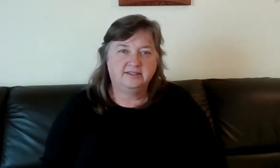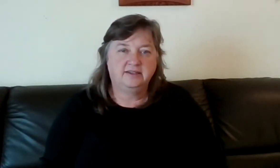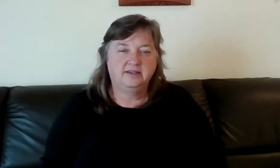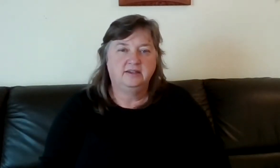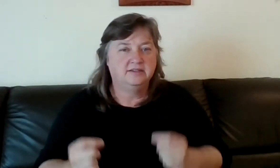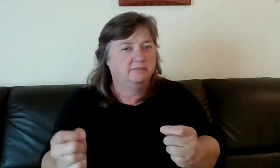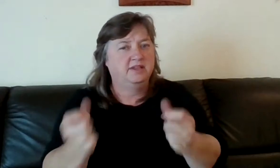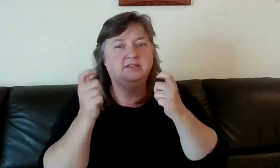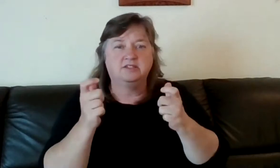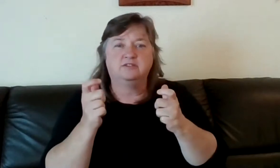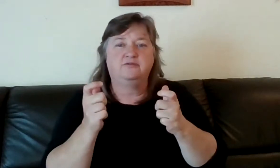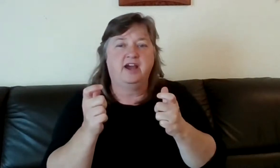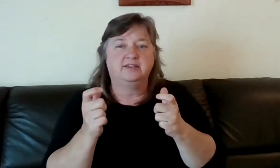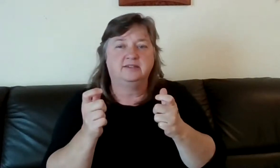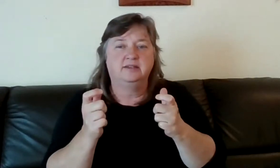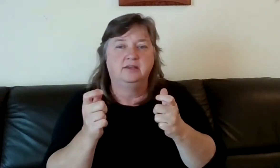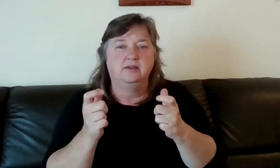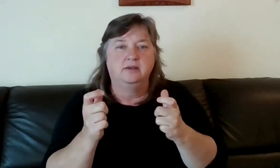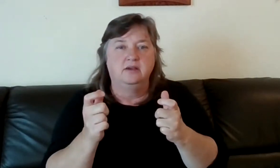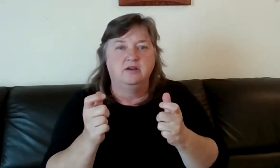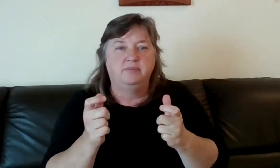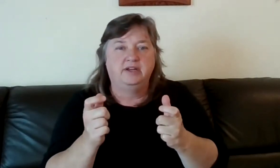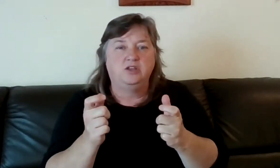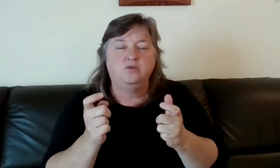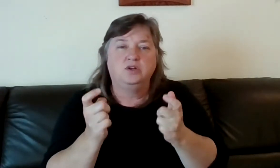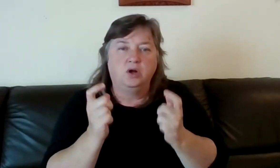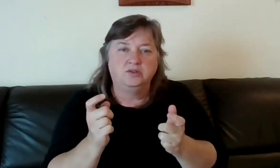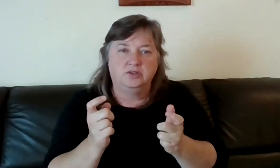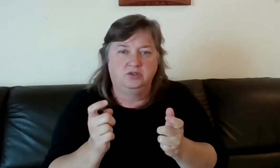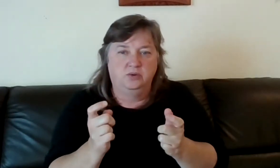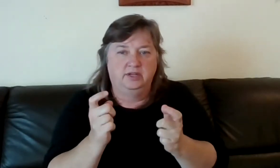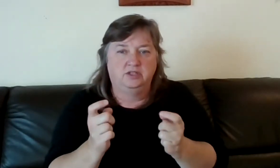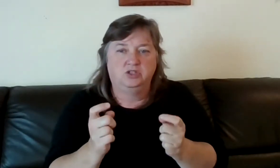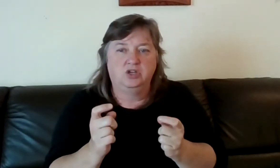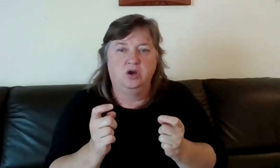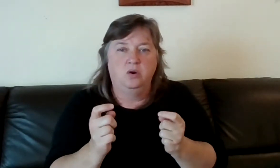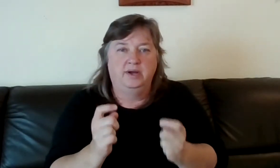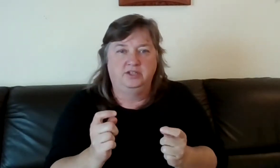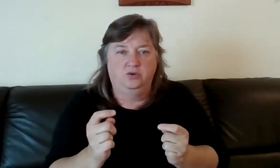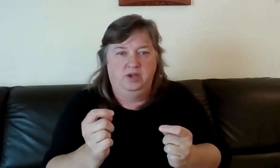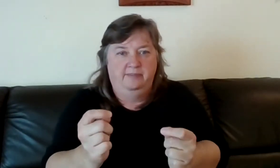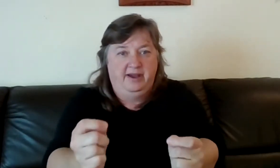fast, something is just fast, but you could also do it to show a degree by